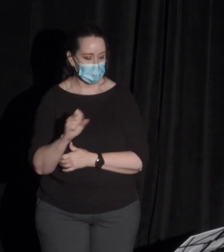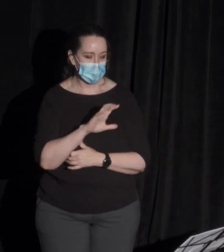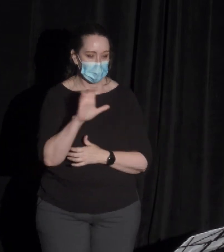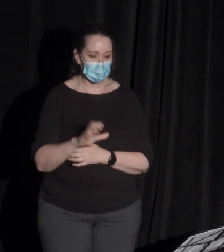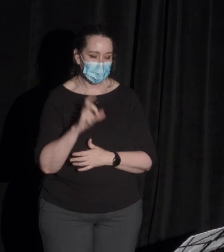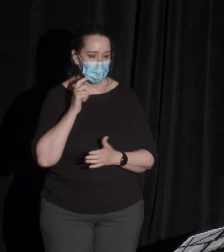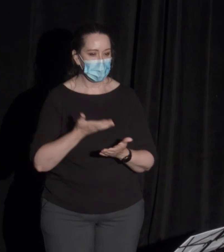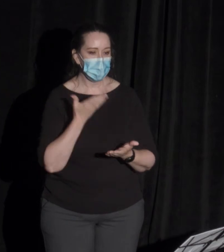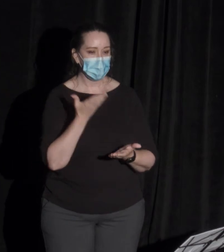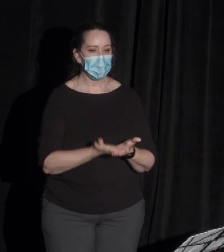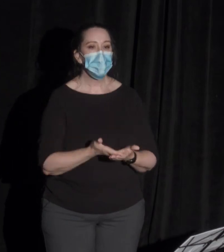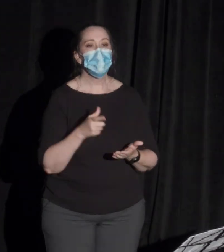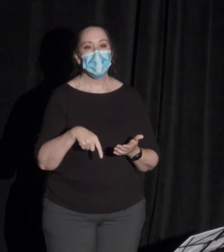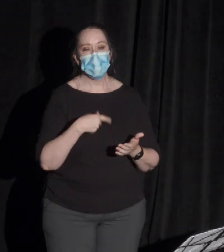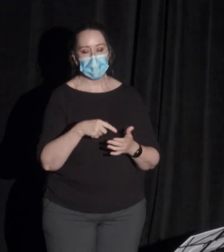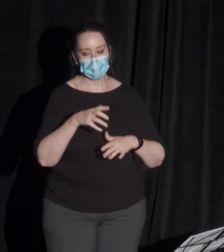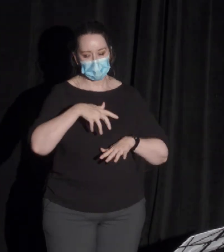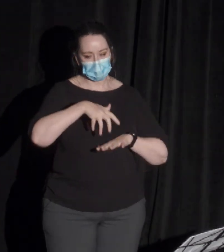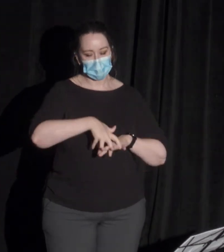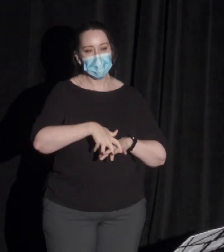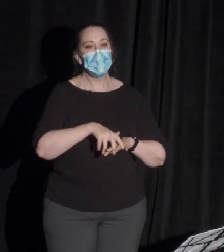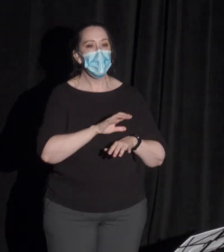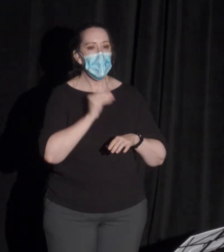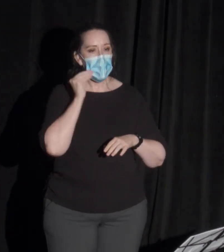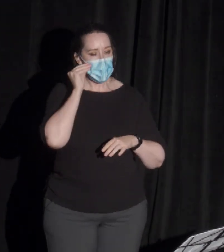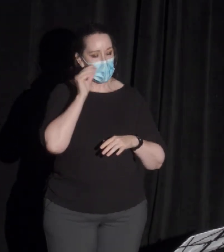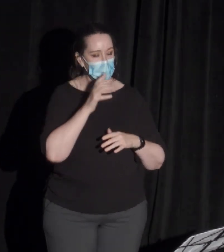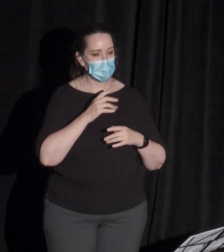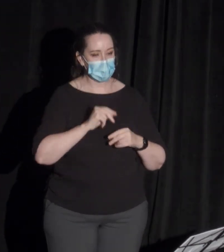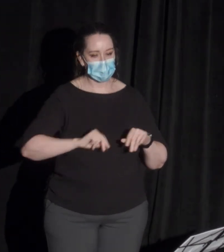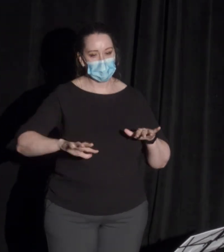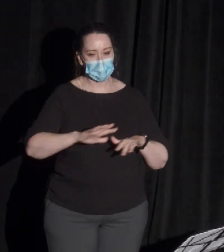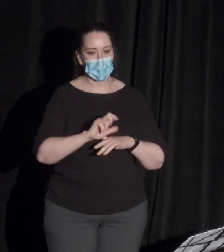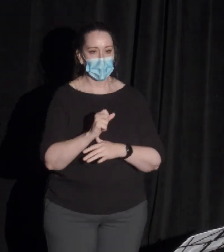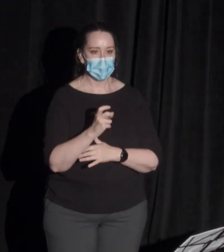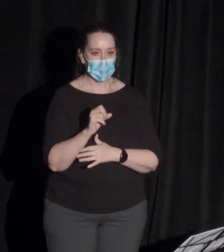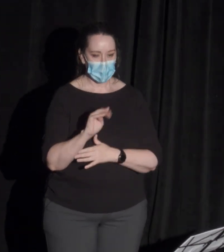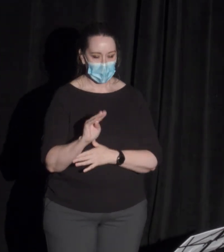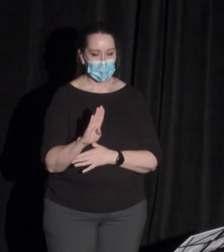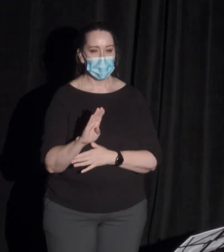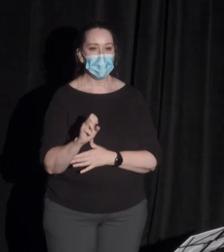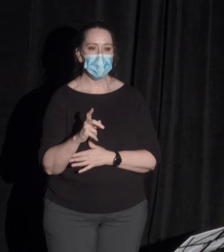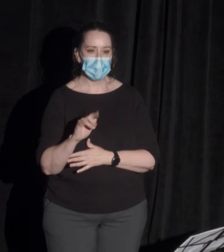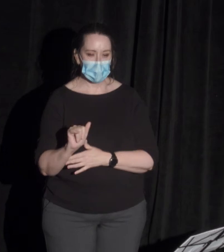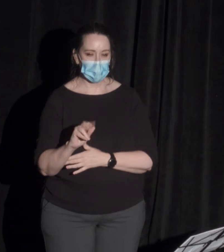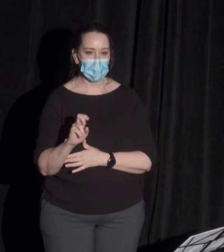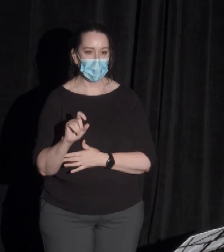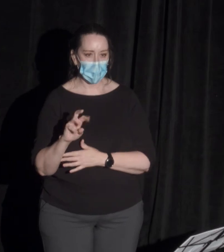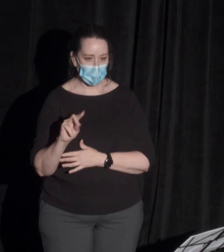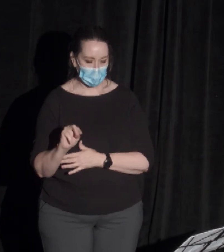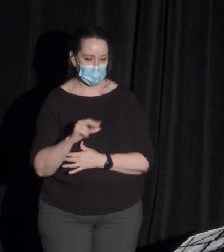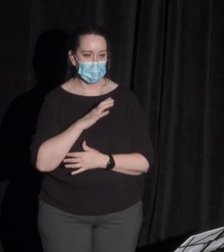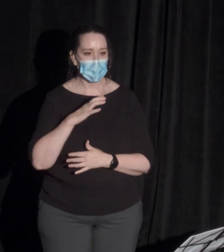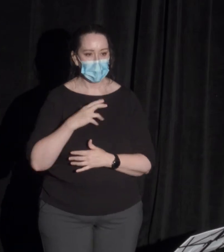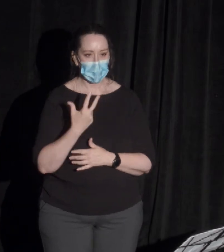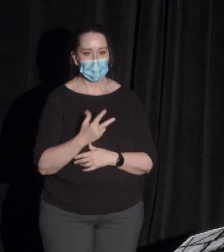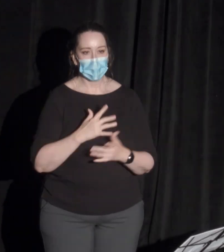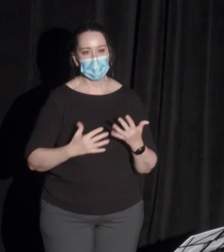it sits upon ancestral homeland to the Anishinaabeg, Niswi, Muskotawin, Council of Three Fires,